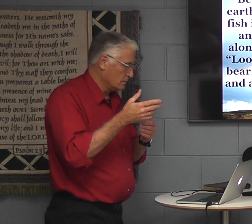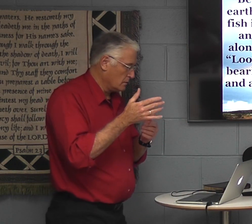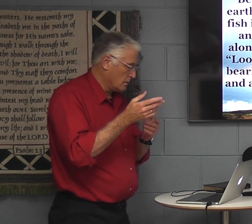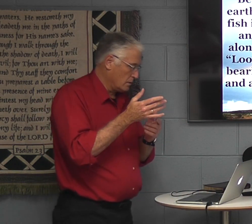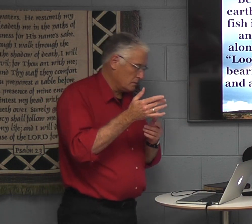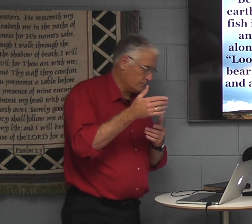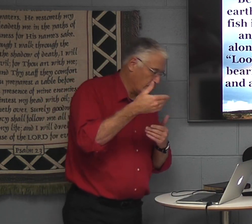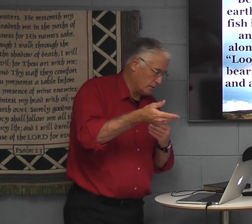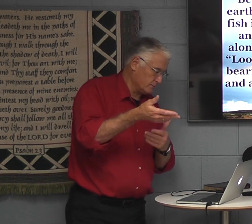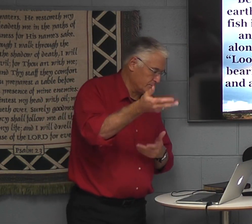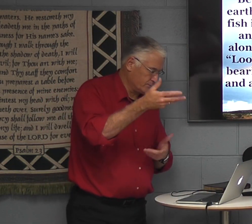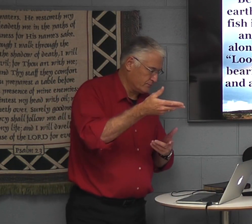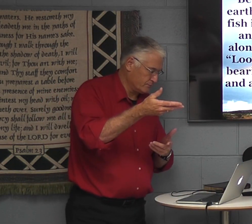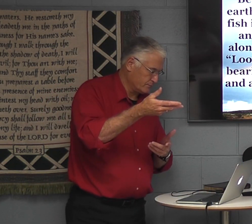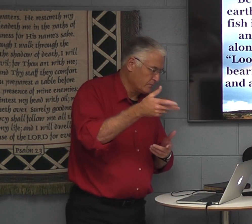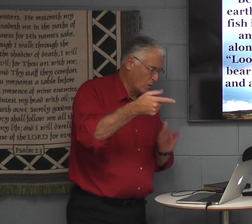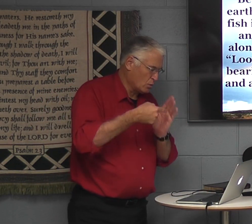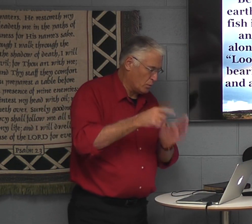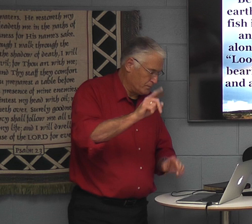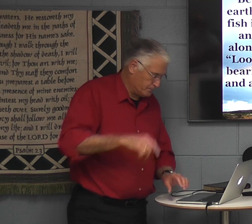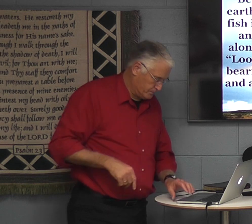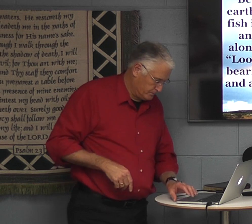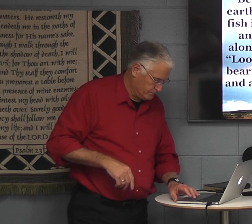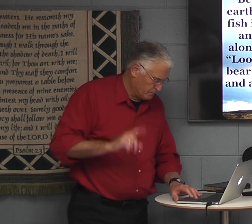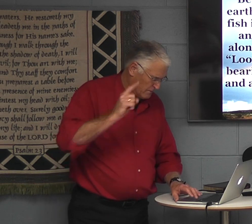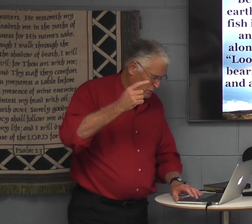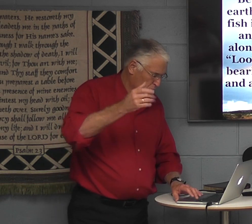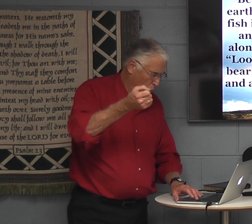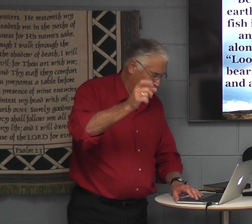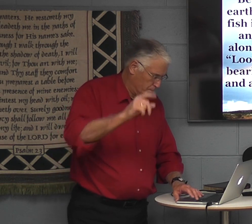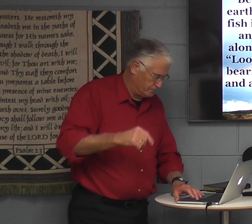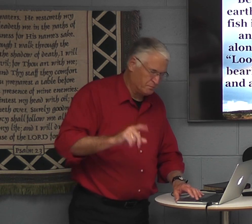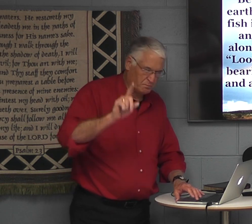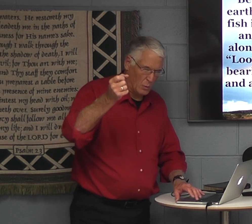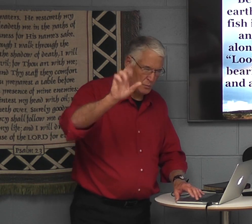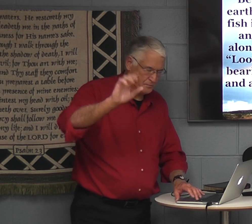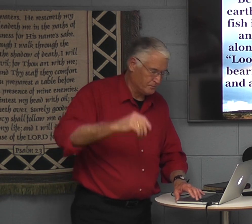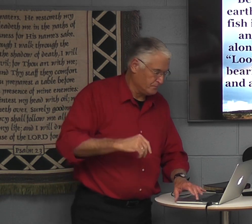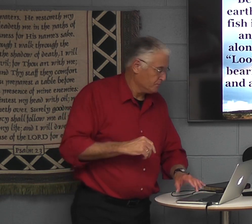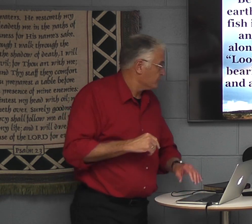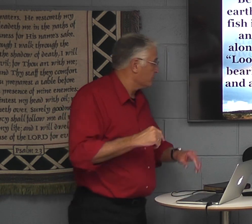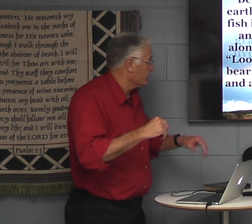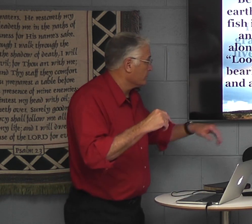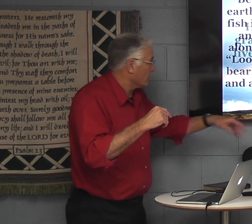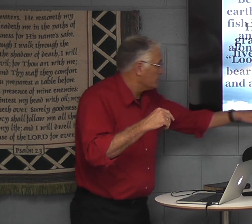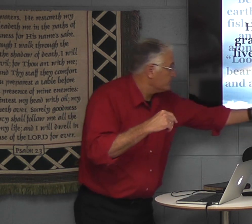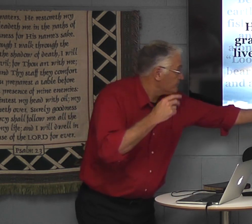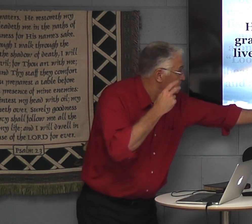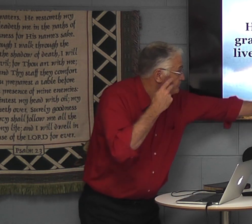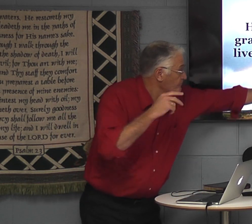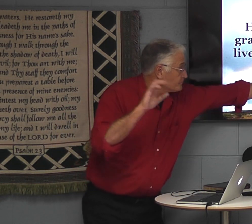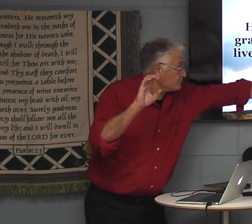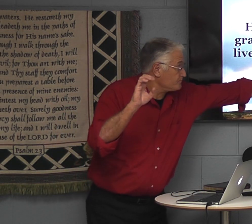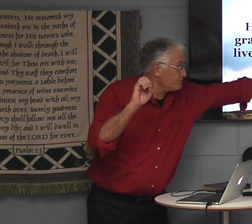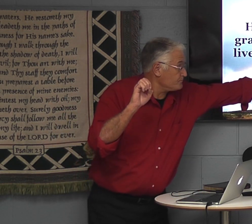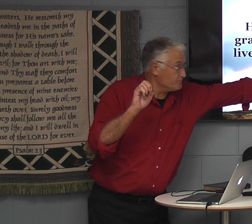And we'll see that later. And I'll show you. We'll hold on to that for just a moment.